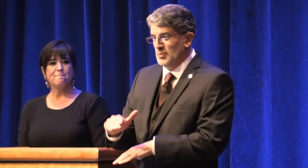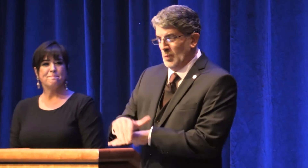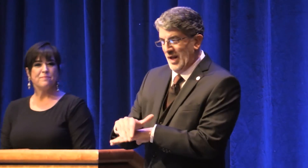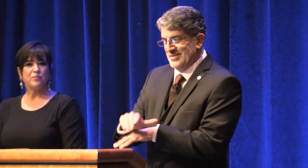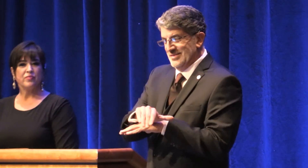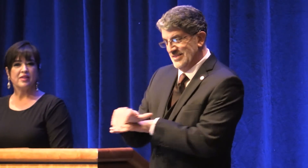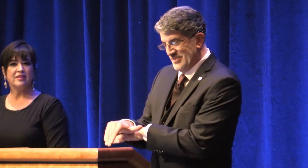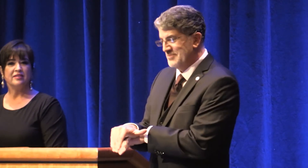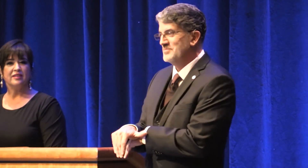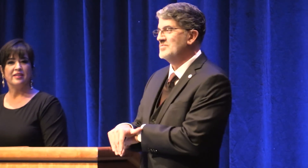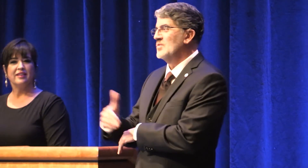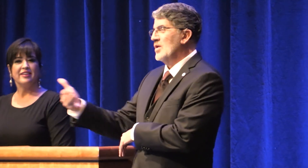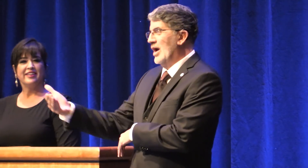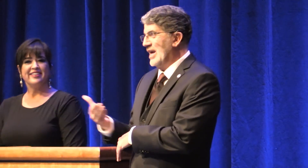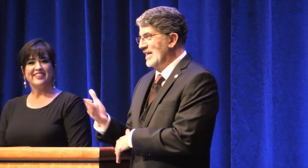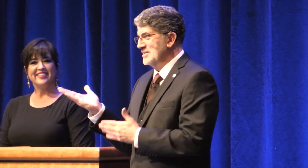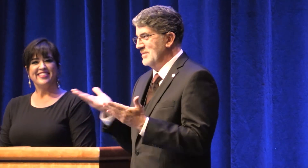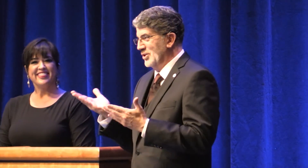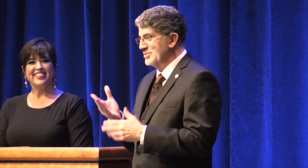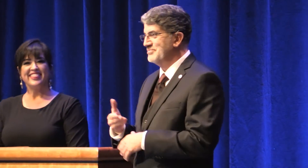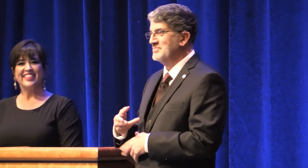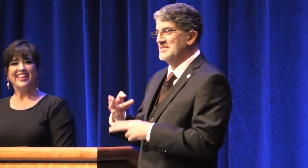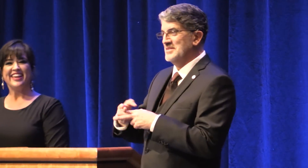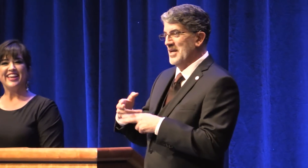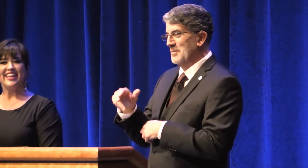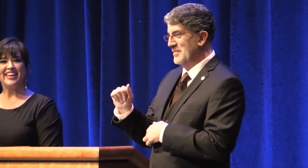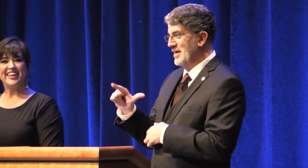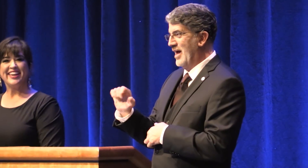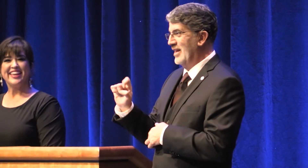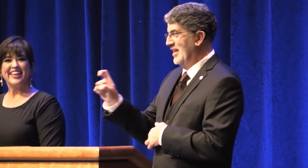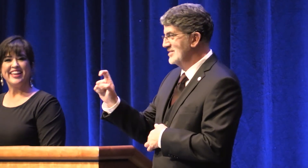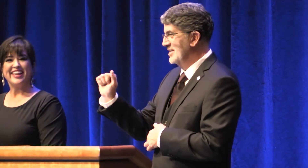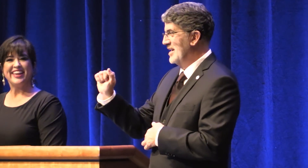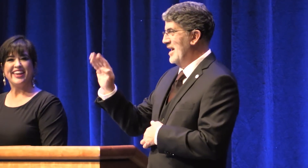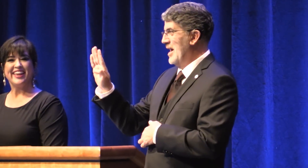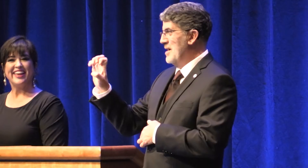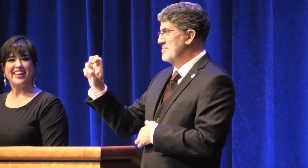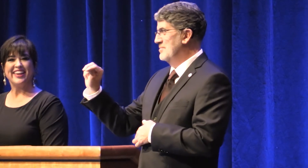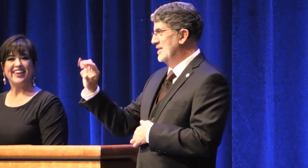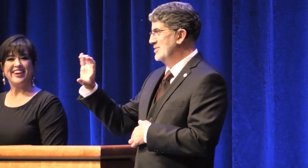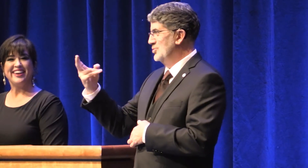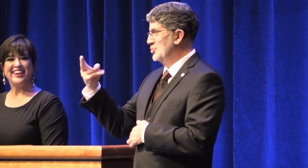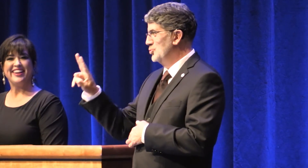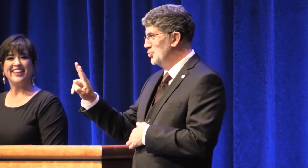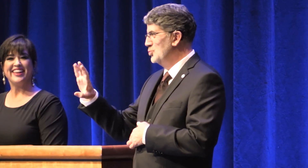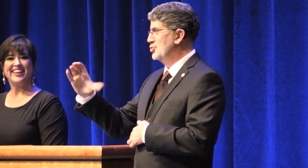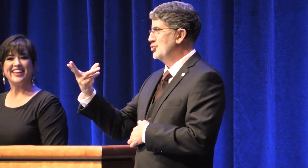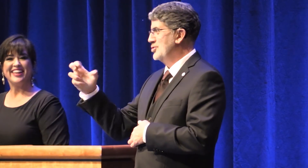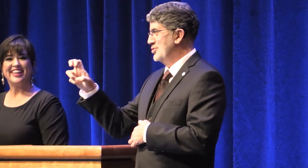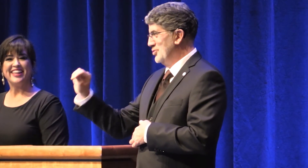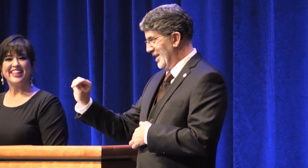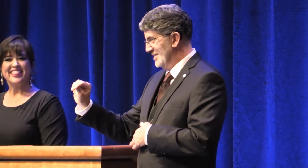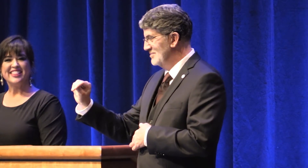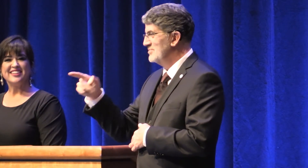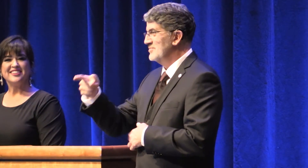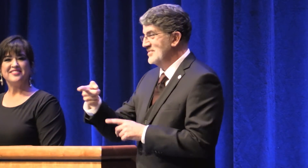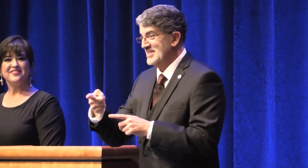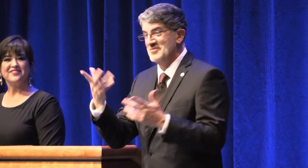Next, I would like to talk about our guest speaker. His name is Alex